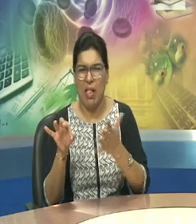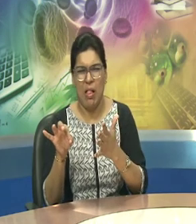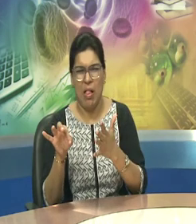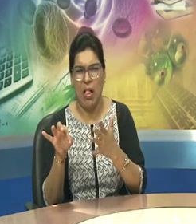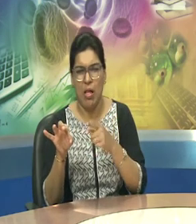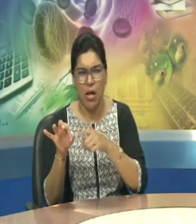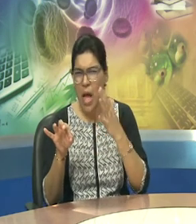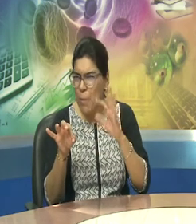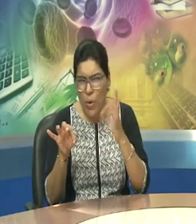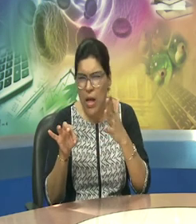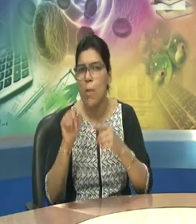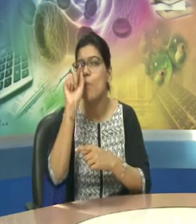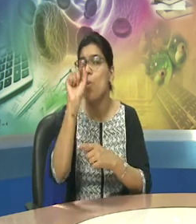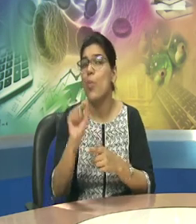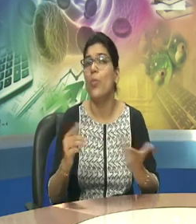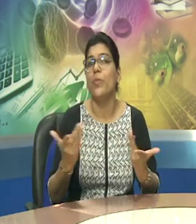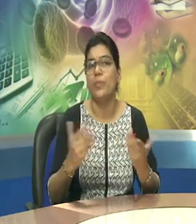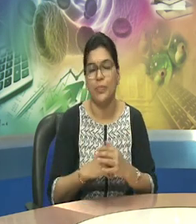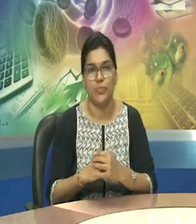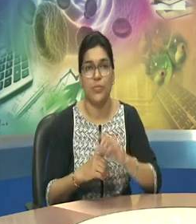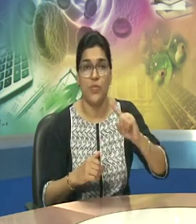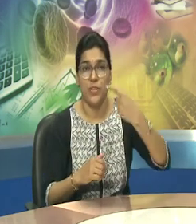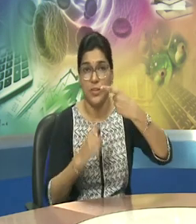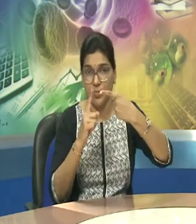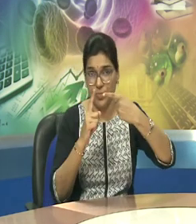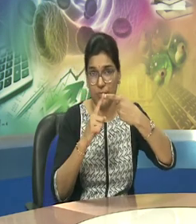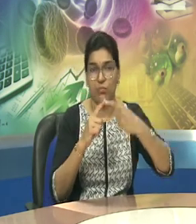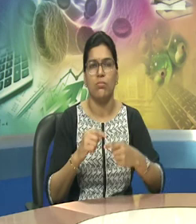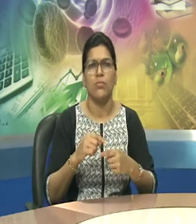is not an important of entrepreneur?